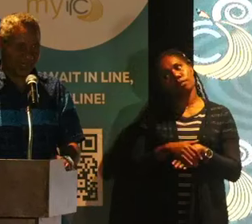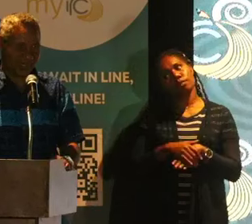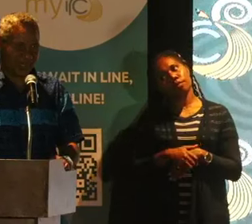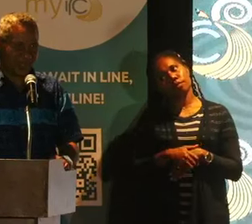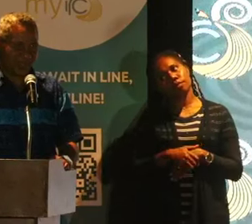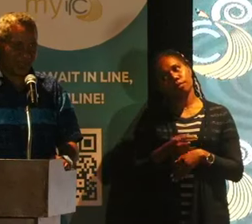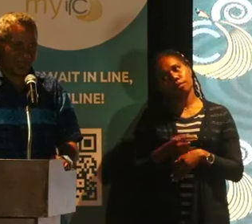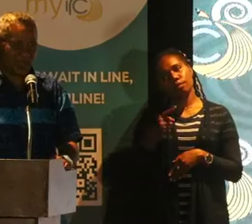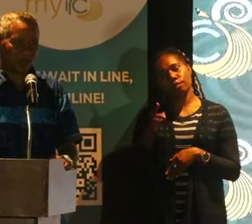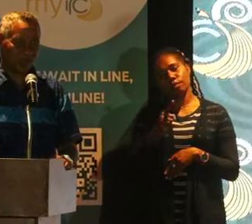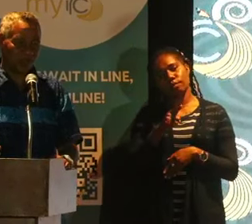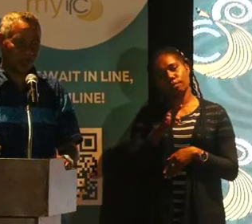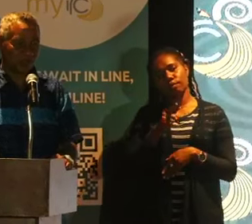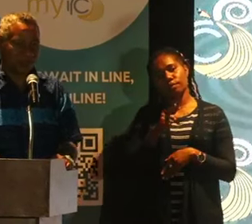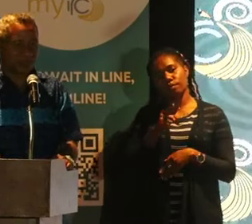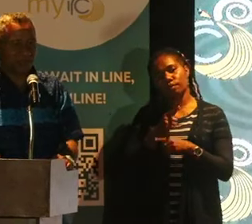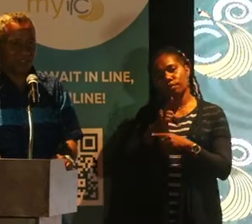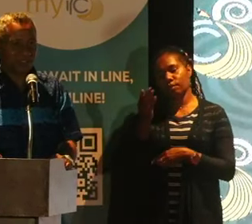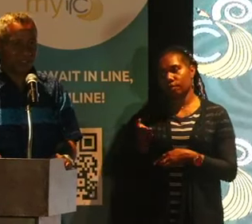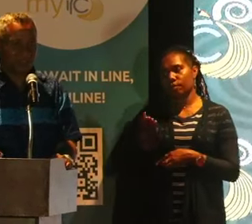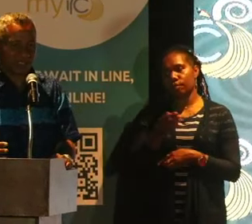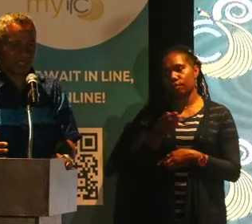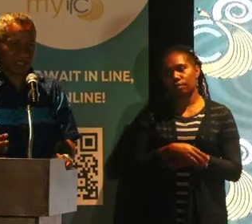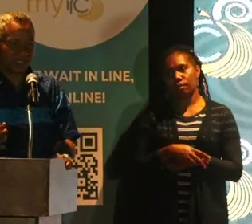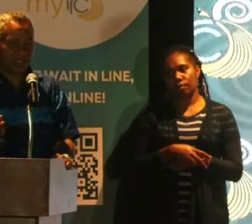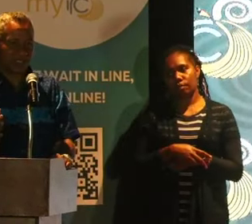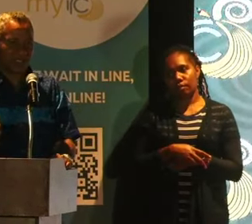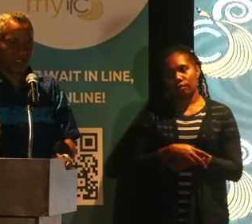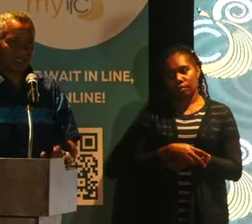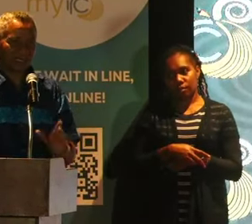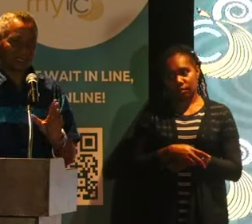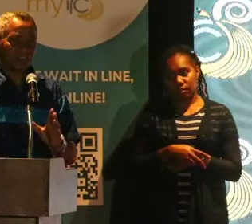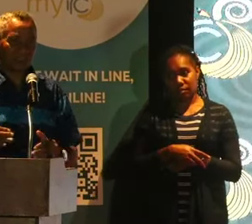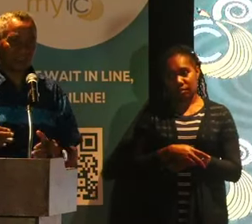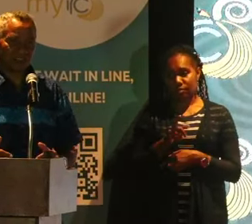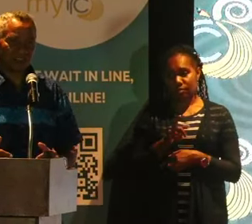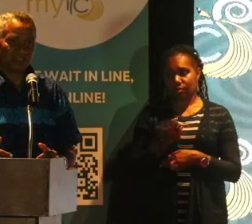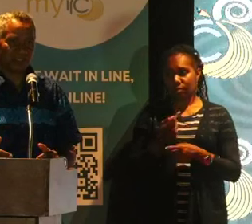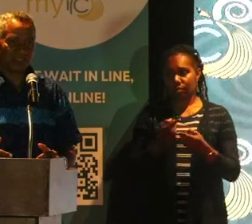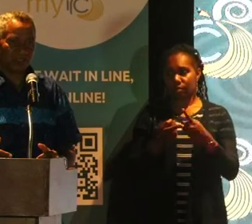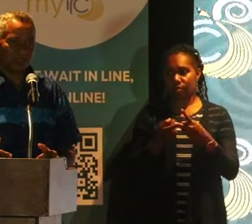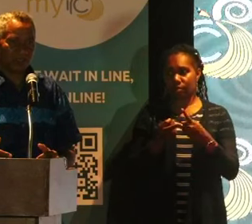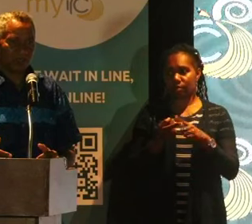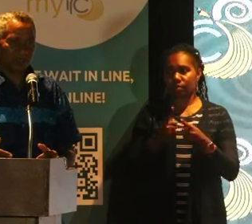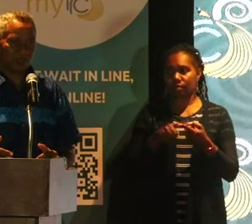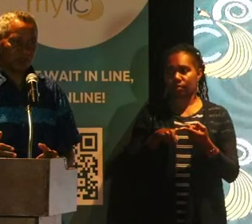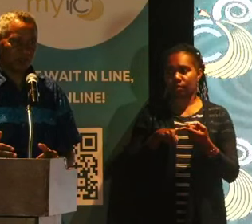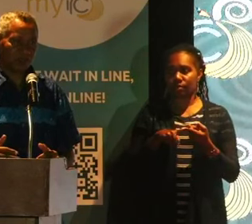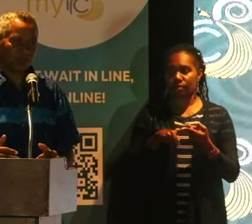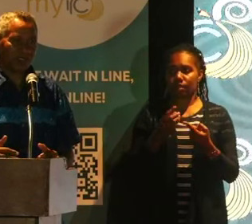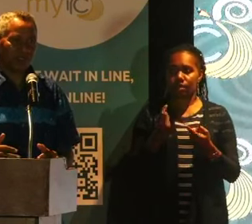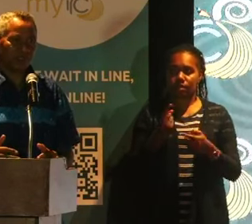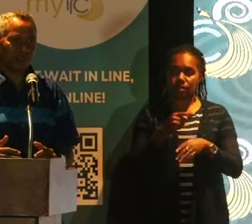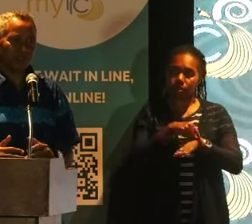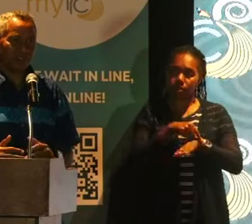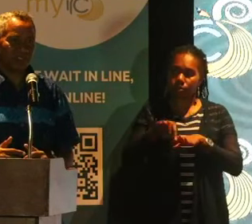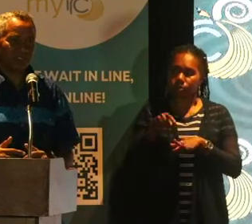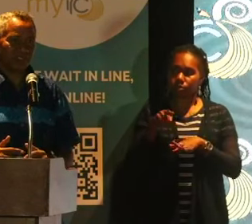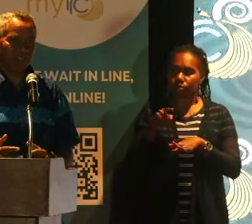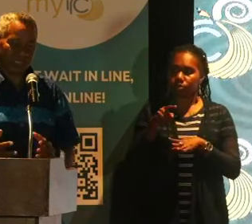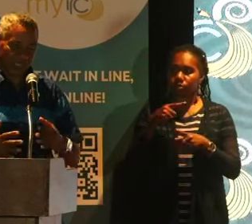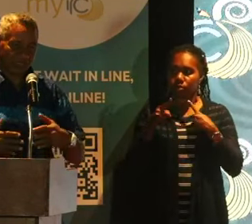begun. But those cooperatives, like they exchange, because when Australian